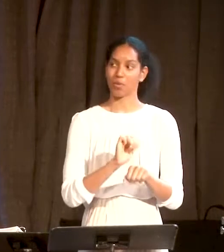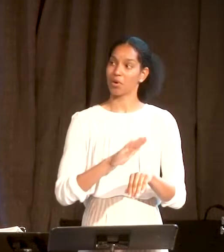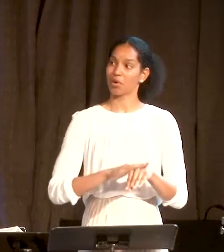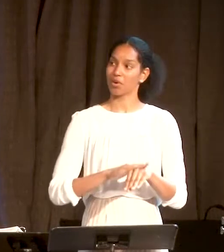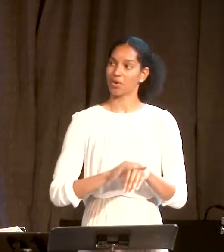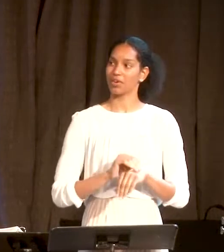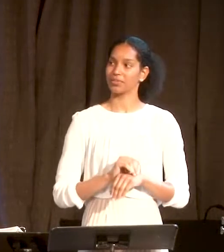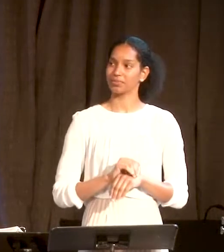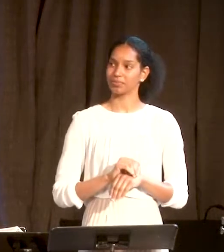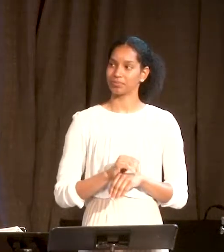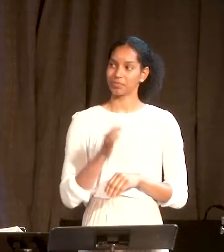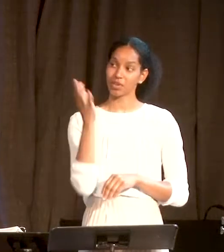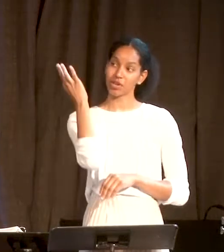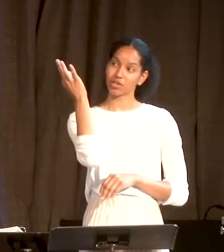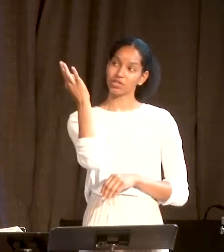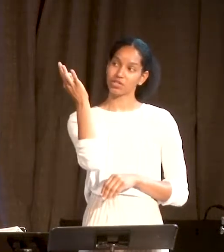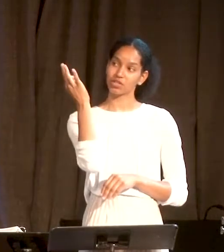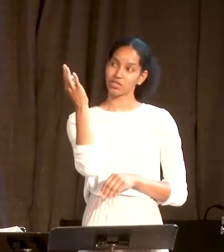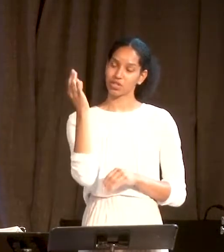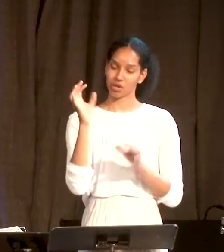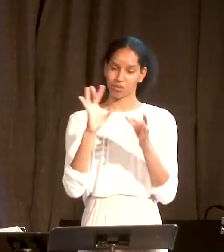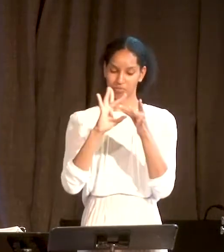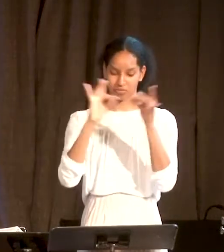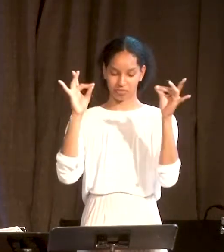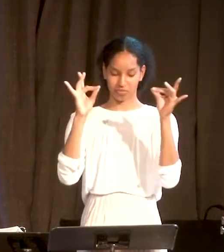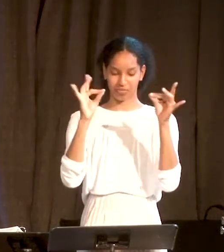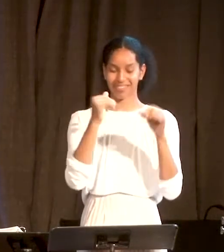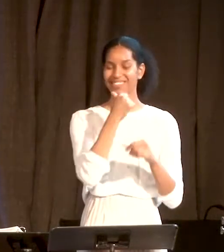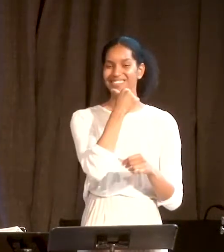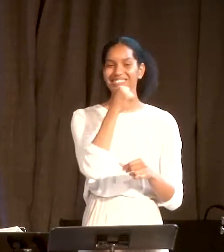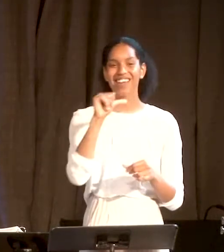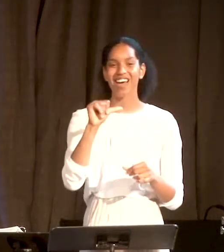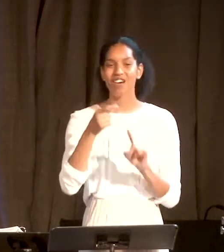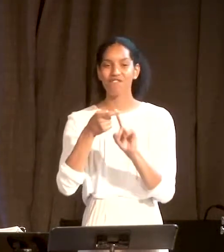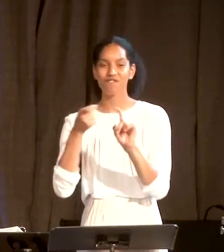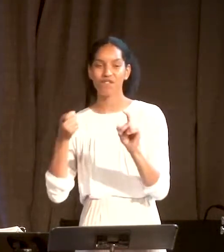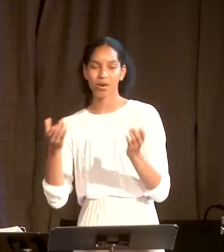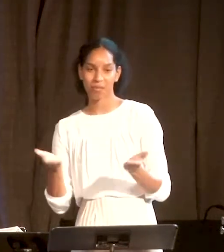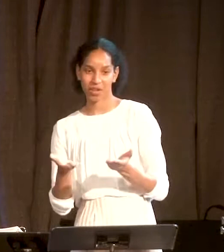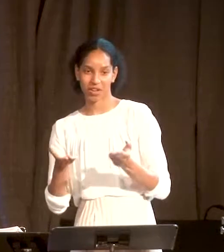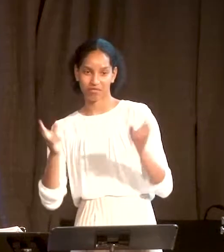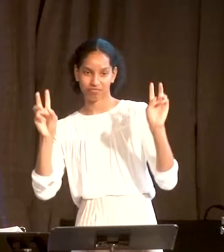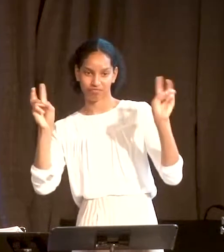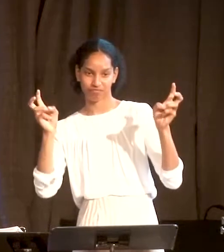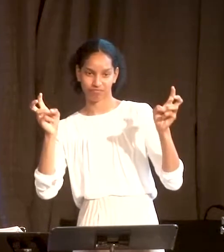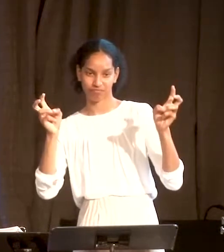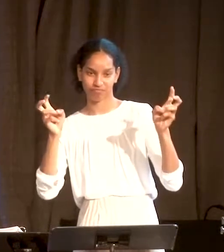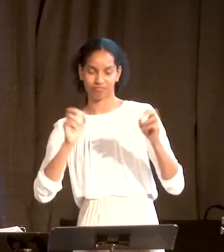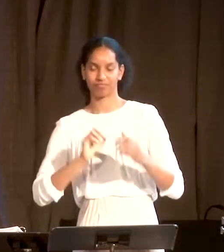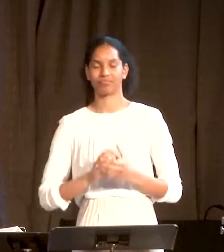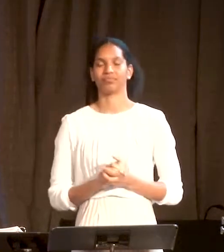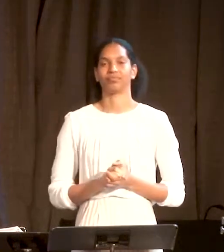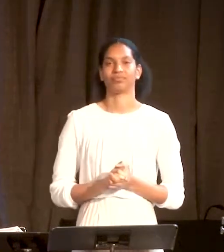in a sermon entitled, Not From Here. Not From Here.